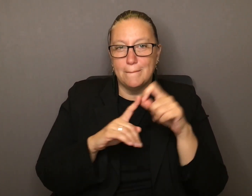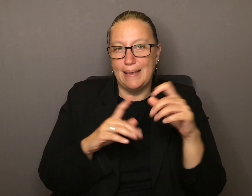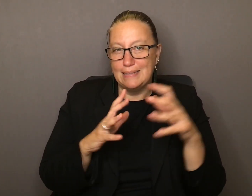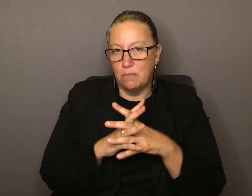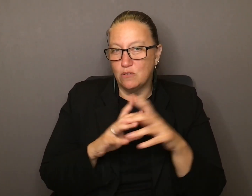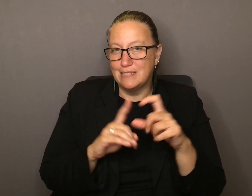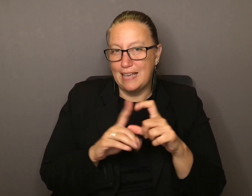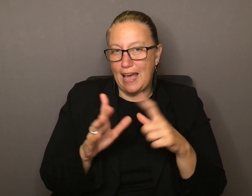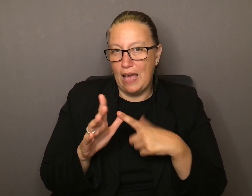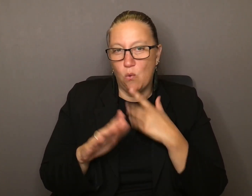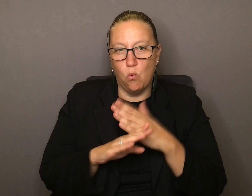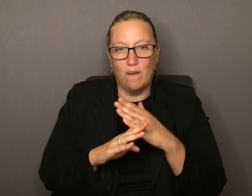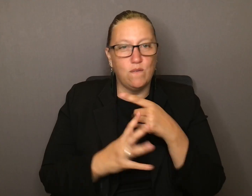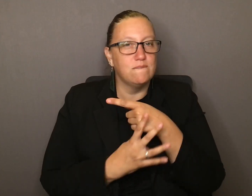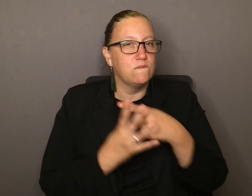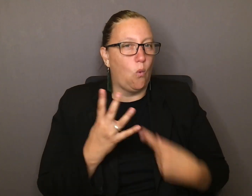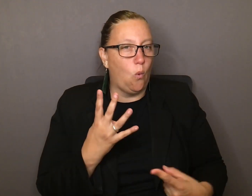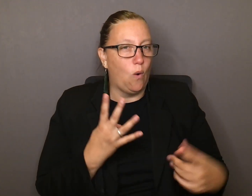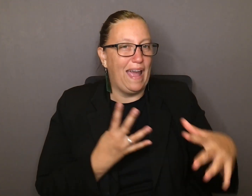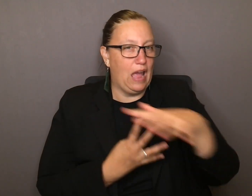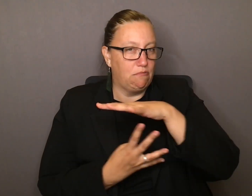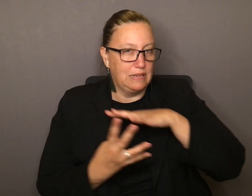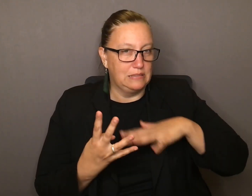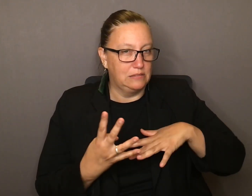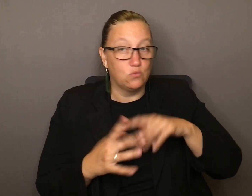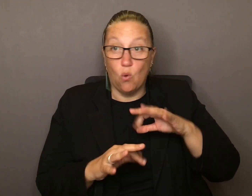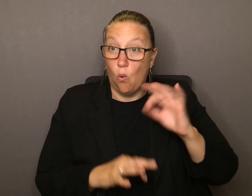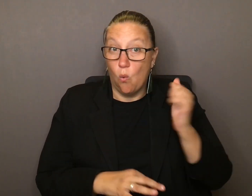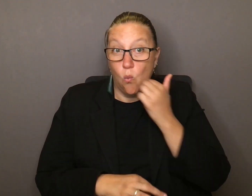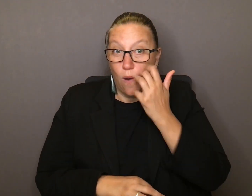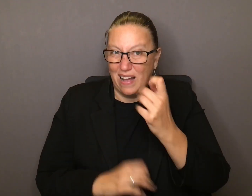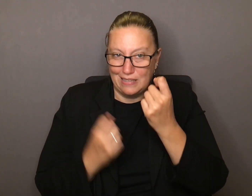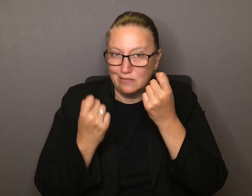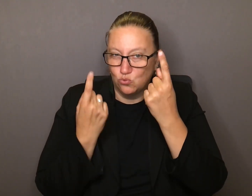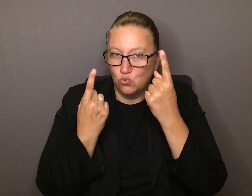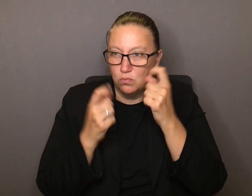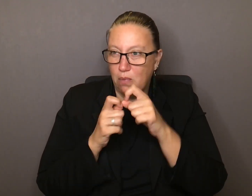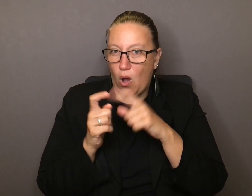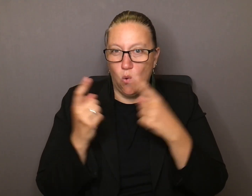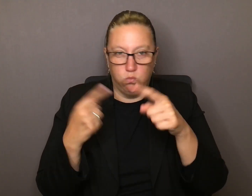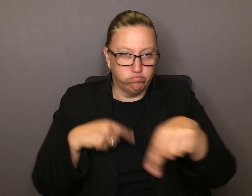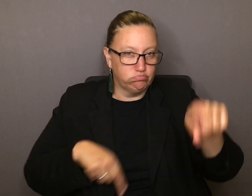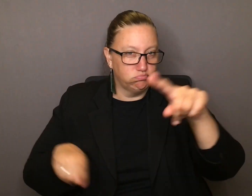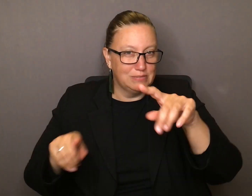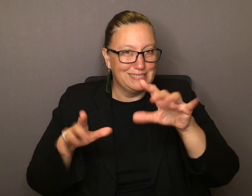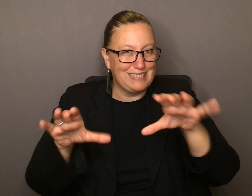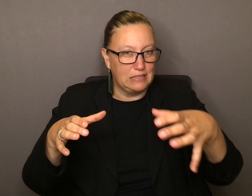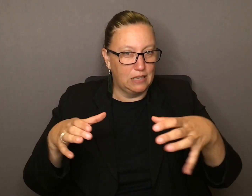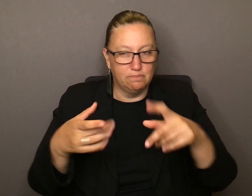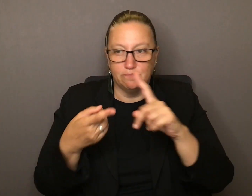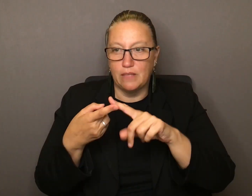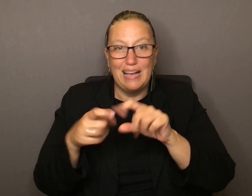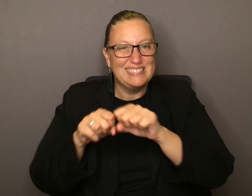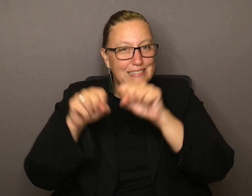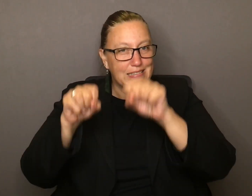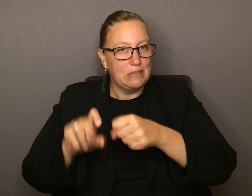across 4 main areas, and that's not always well understood by the sector and by the people. So we have our systemic team, which many of you will